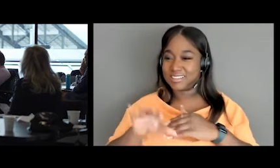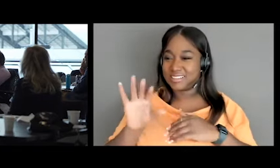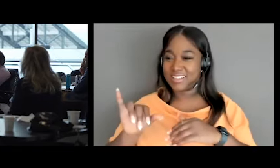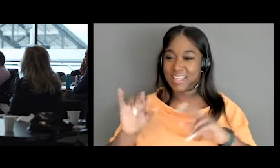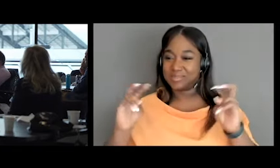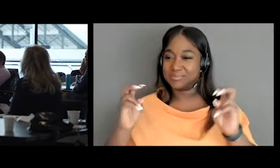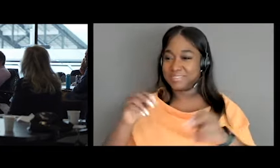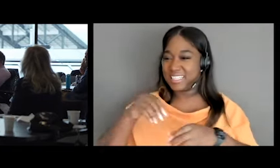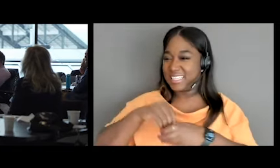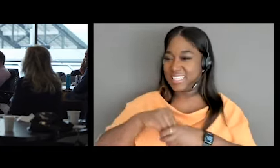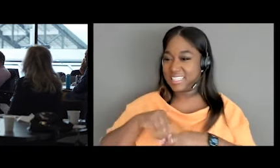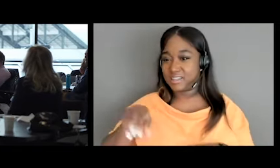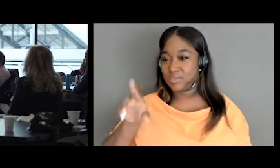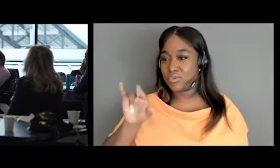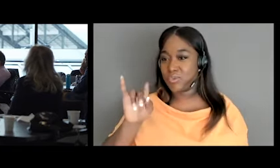in terms of